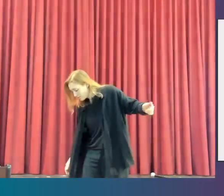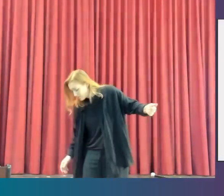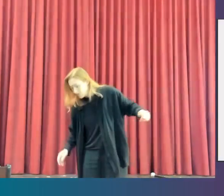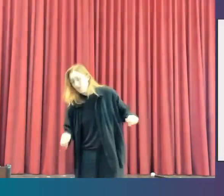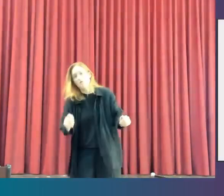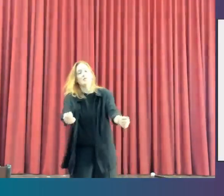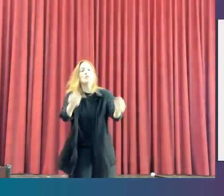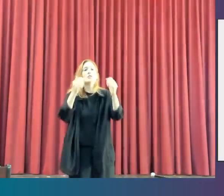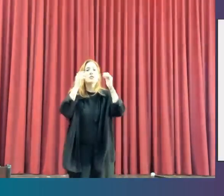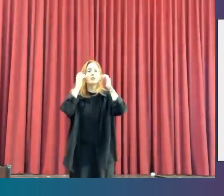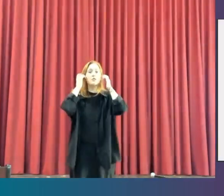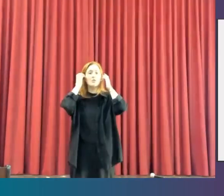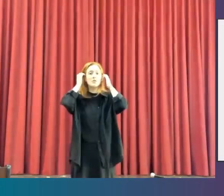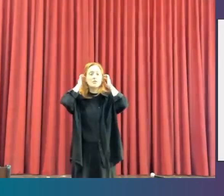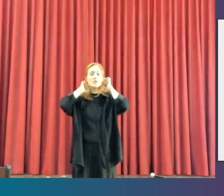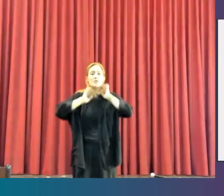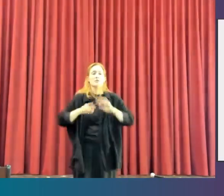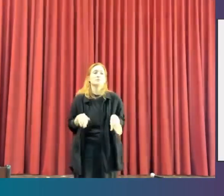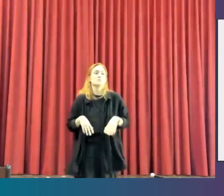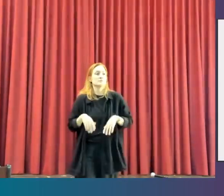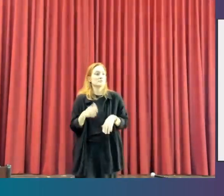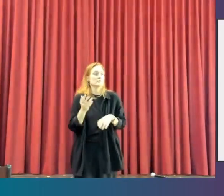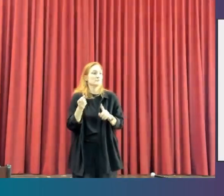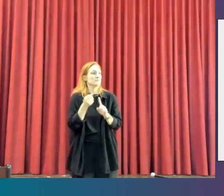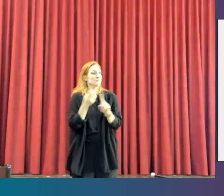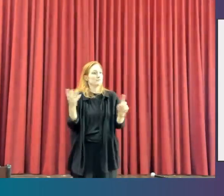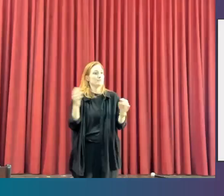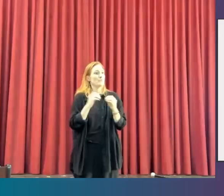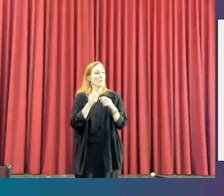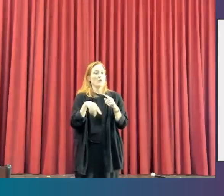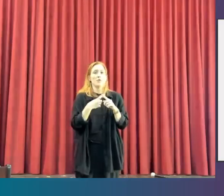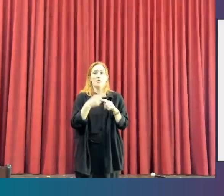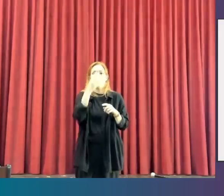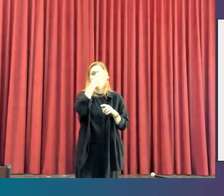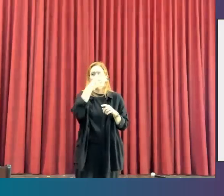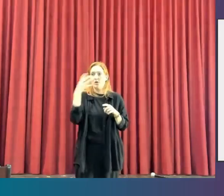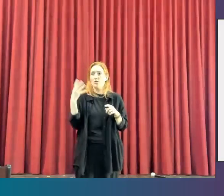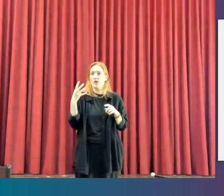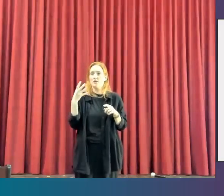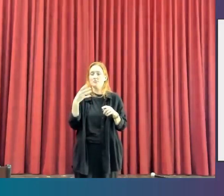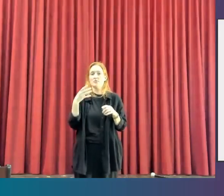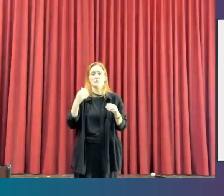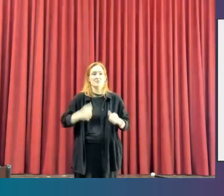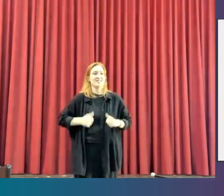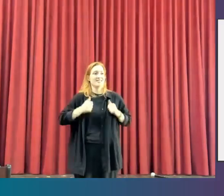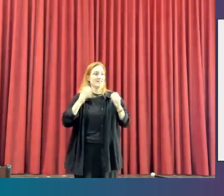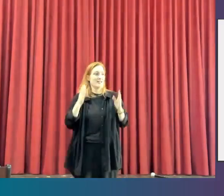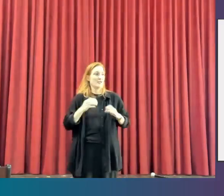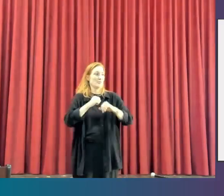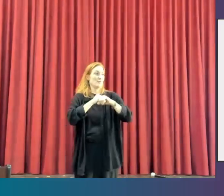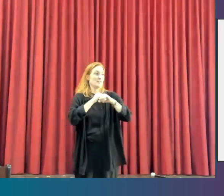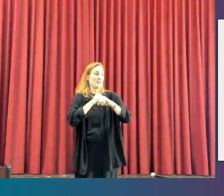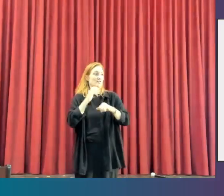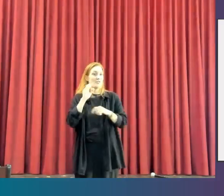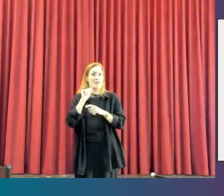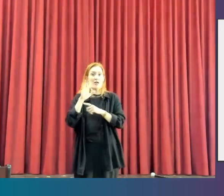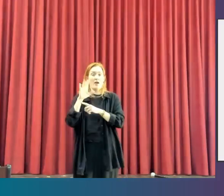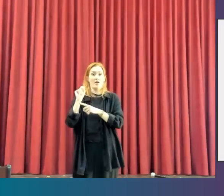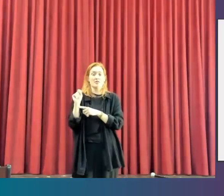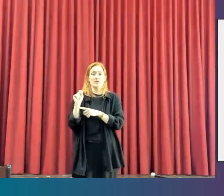All right, so I just want to talk a little bit more about the Immigrant Tenant Protection Act. So this is a California